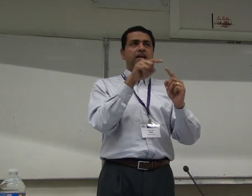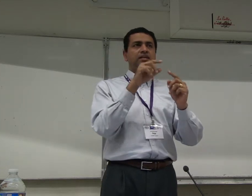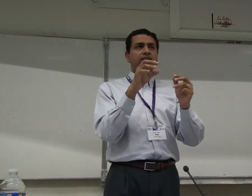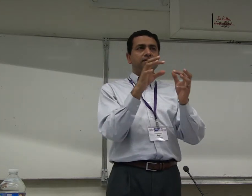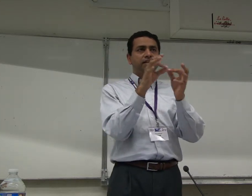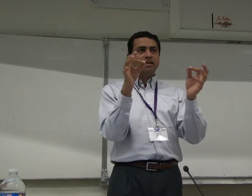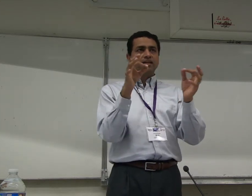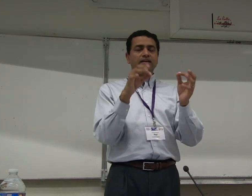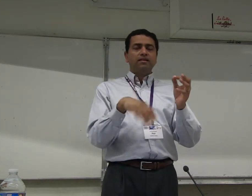movie.